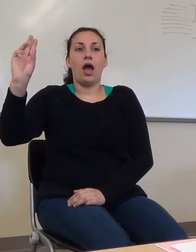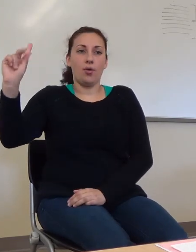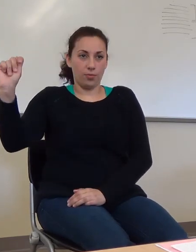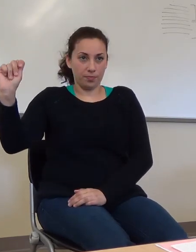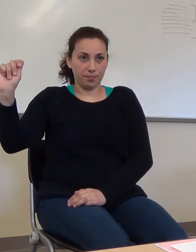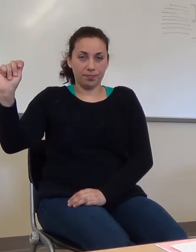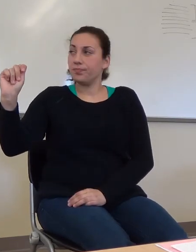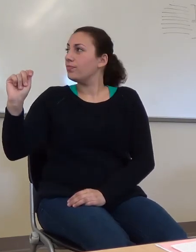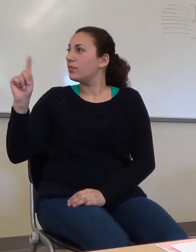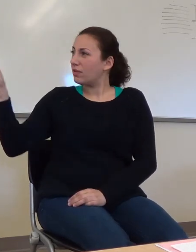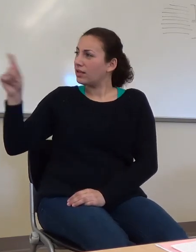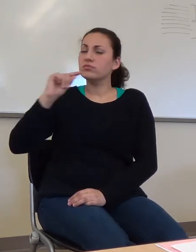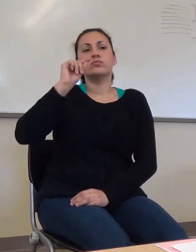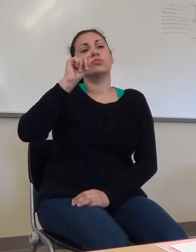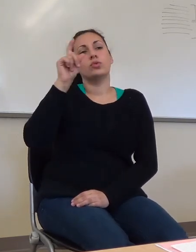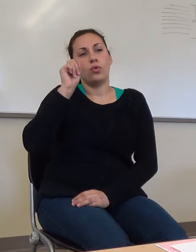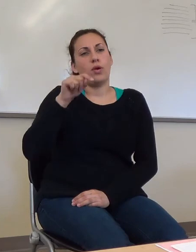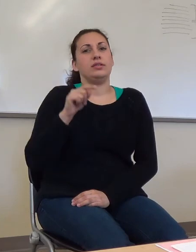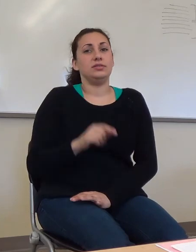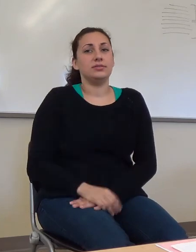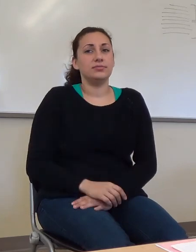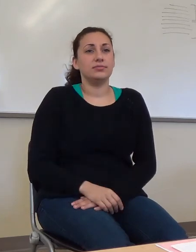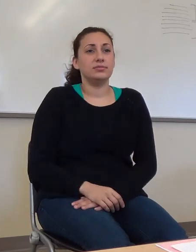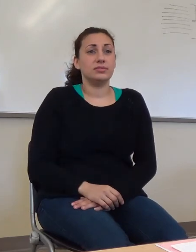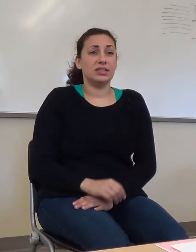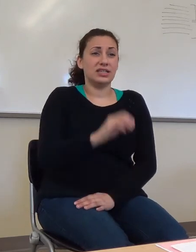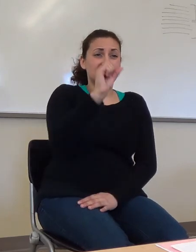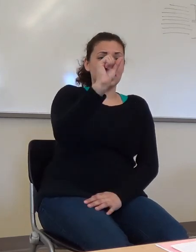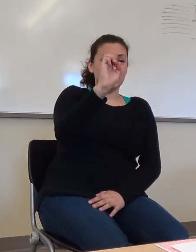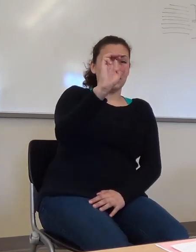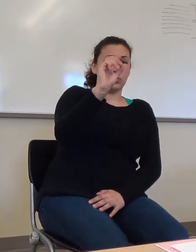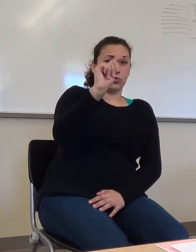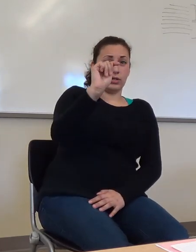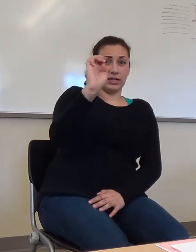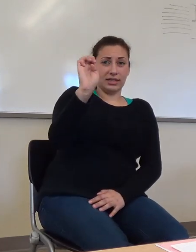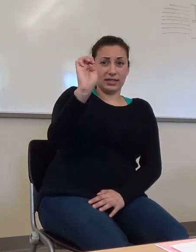Secrete just means you make it in